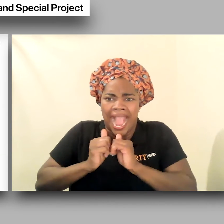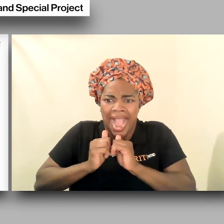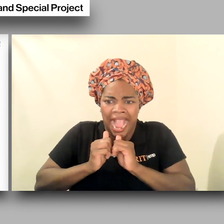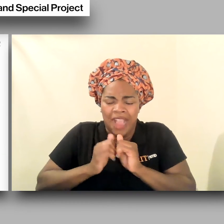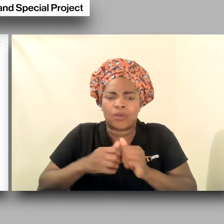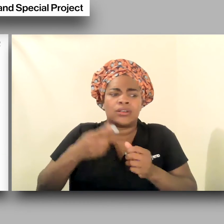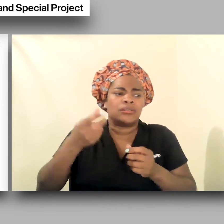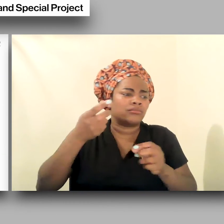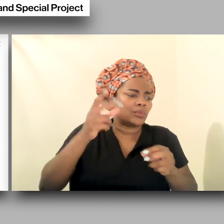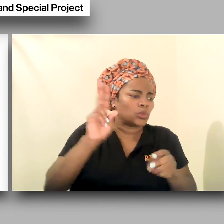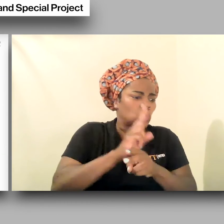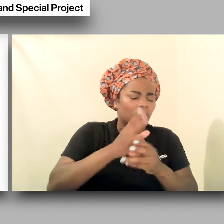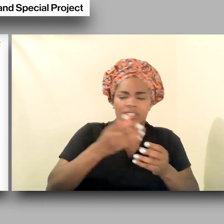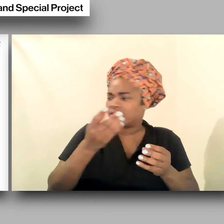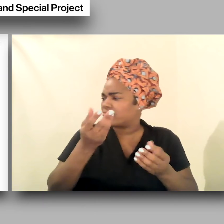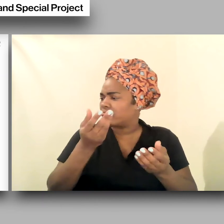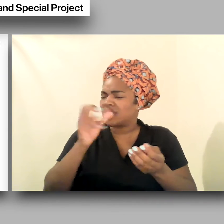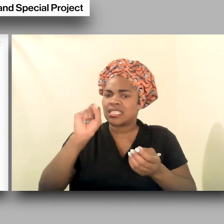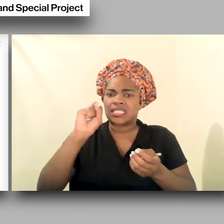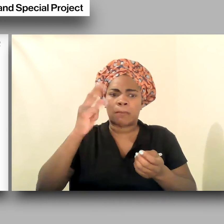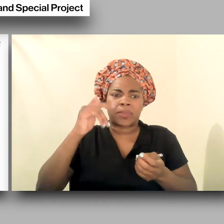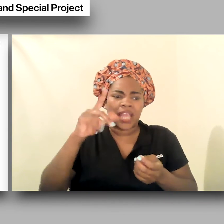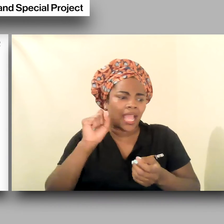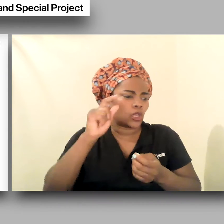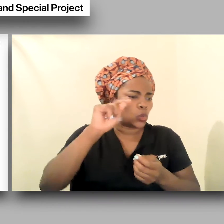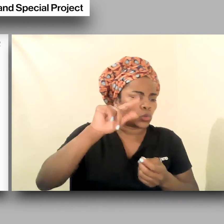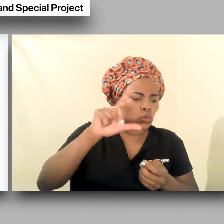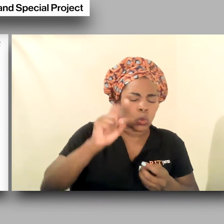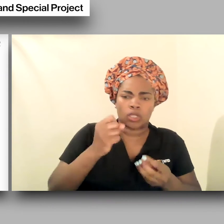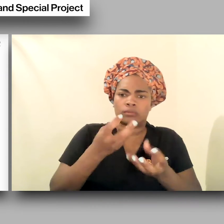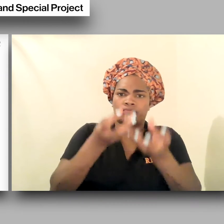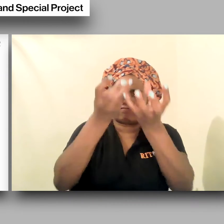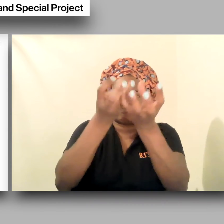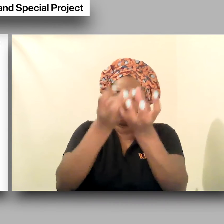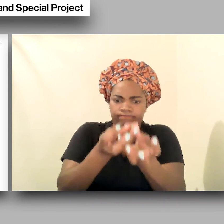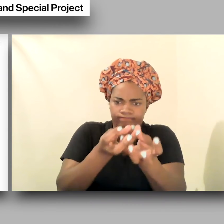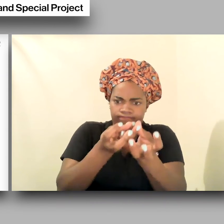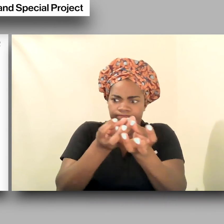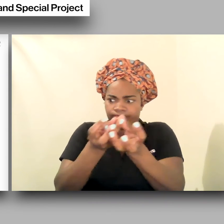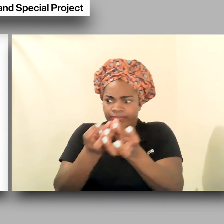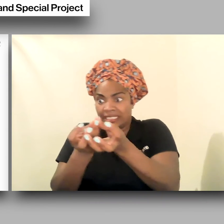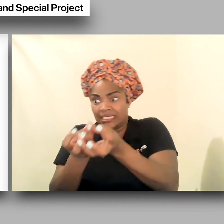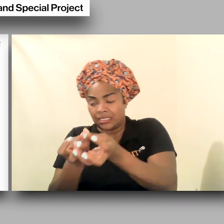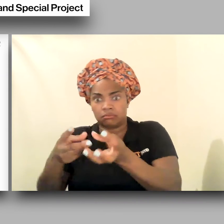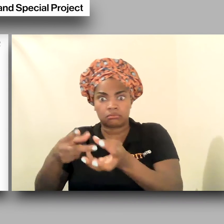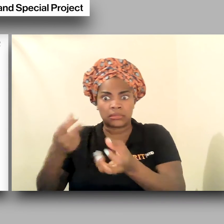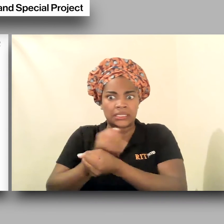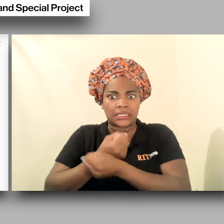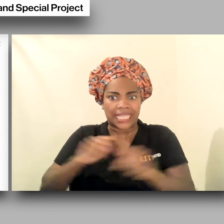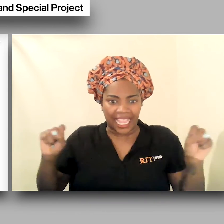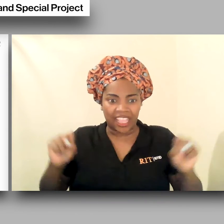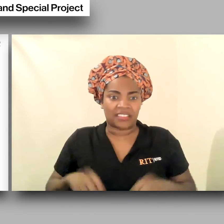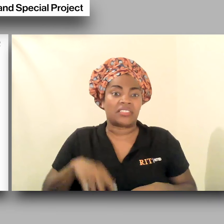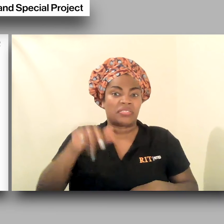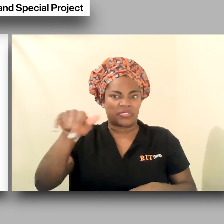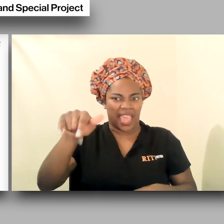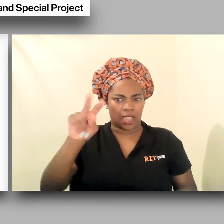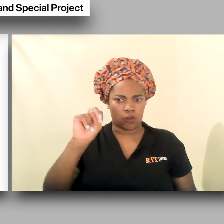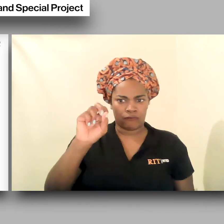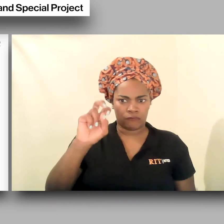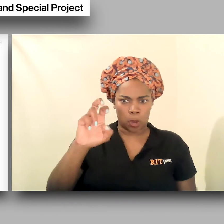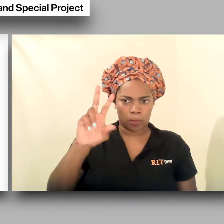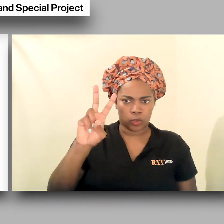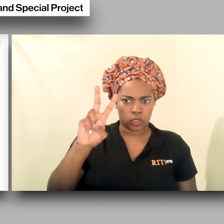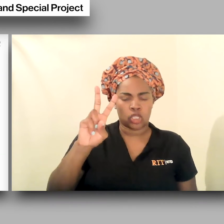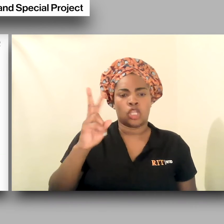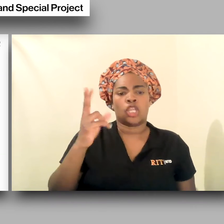You have to think about how you're going to support that to keep it safe throughout that process. That's November 15th to December 3rd is